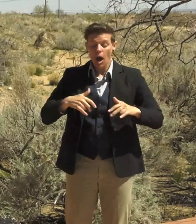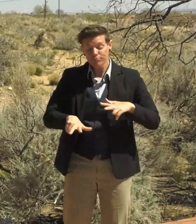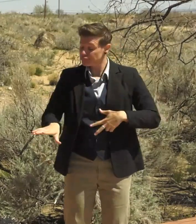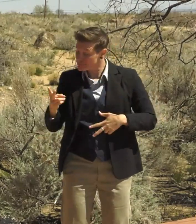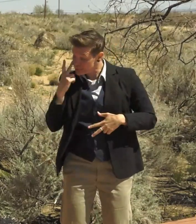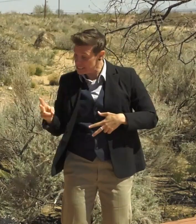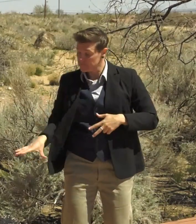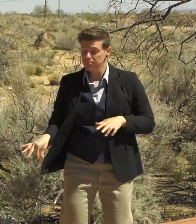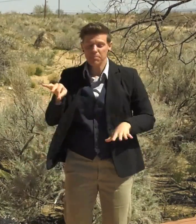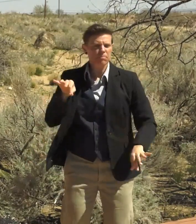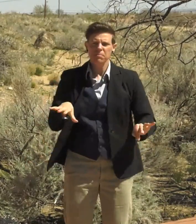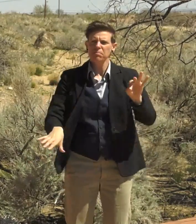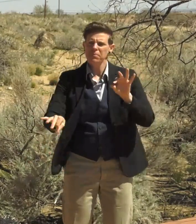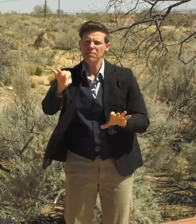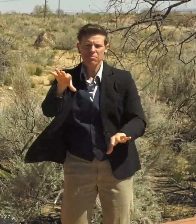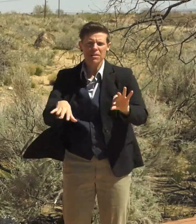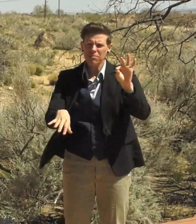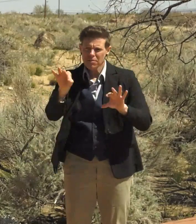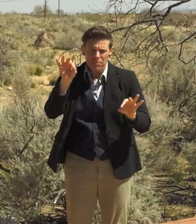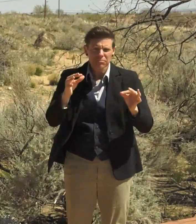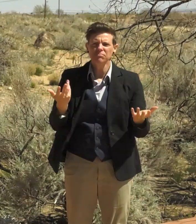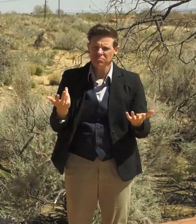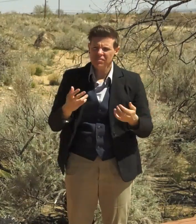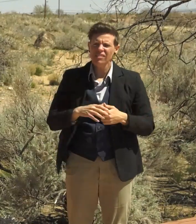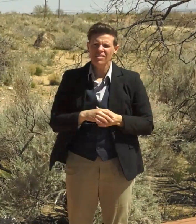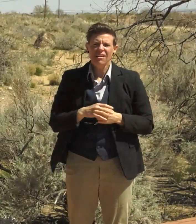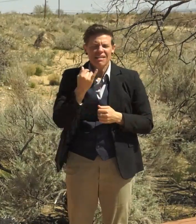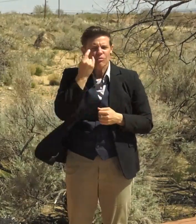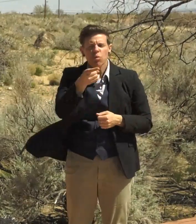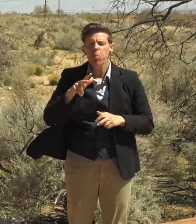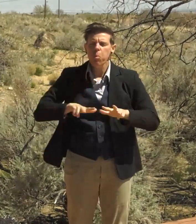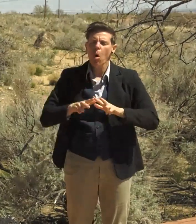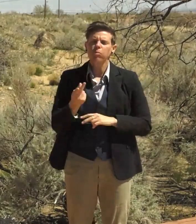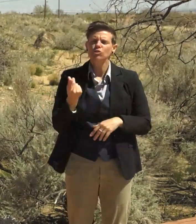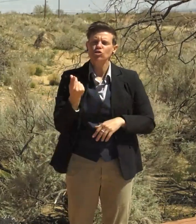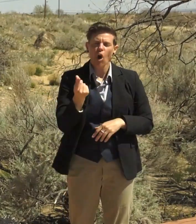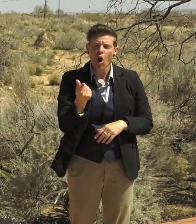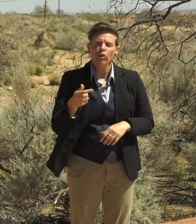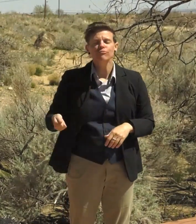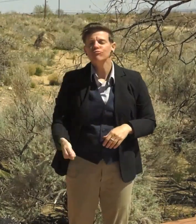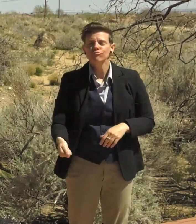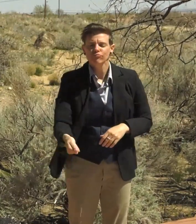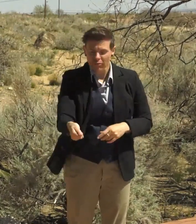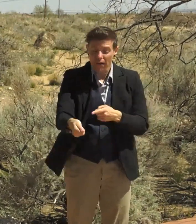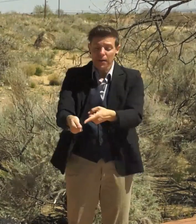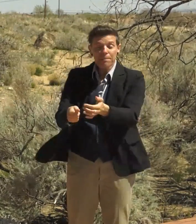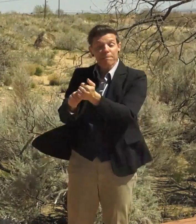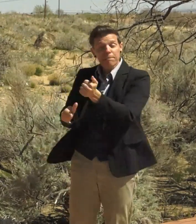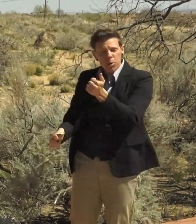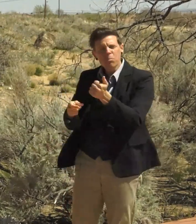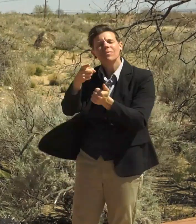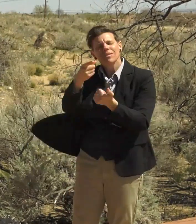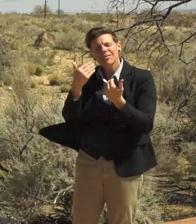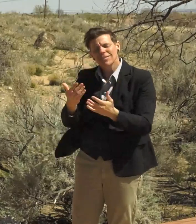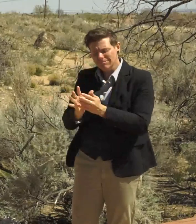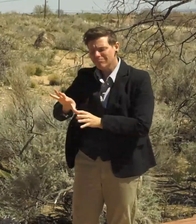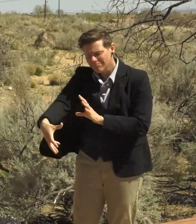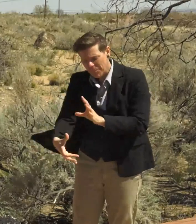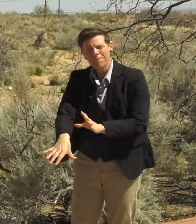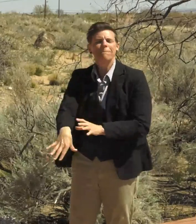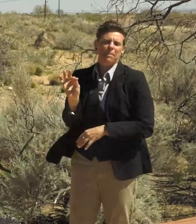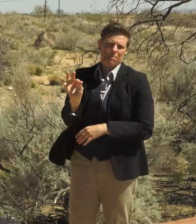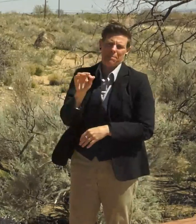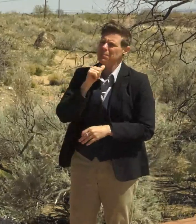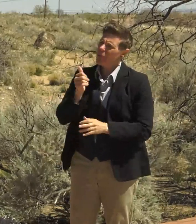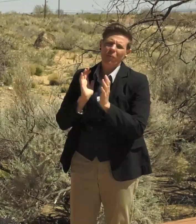is so important. When we see these things on the trail, it really changes the entire aesthetics for everyone coming behind